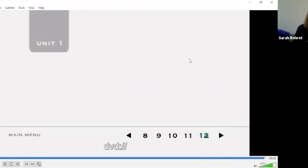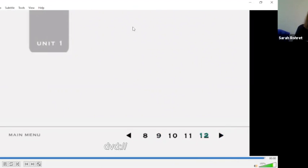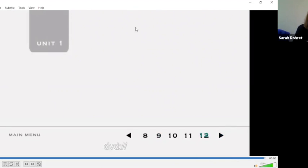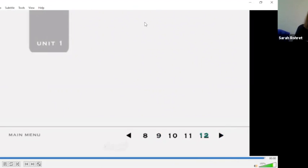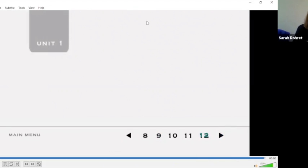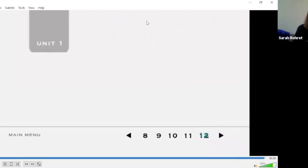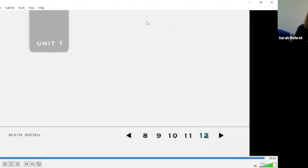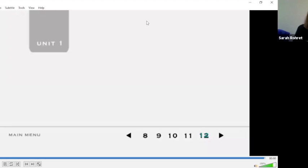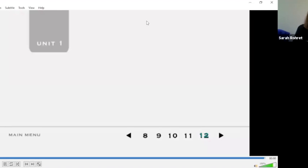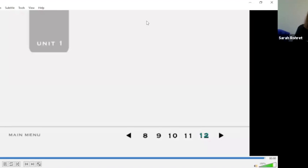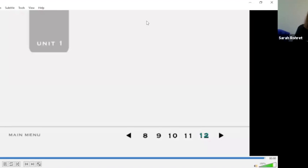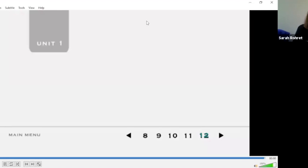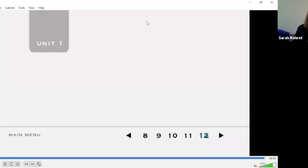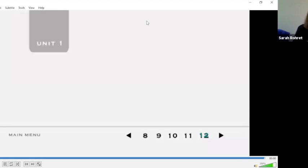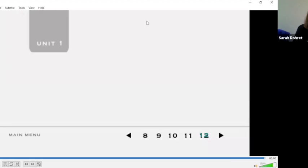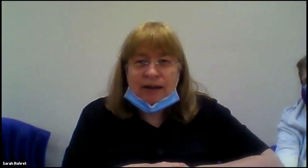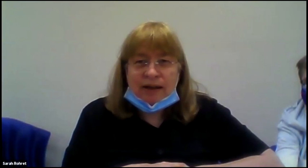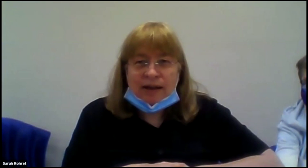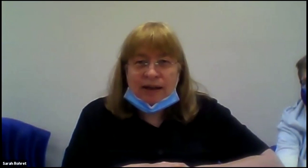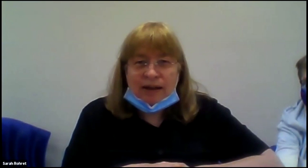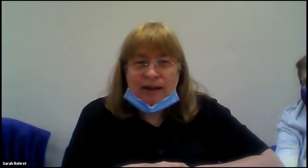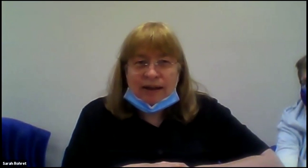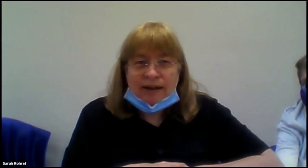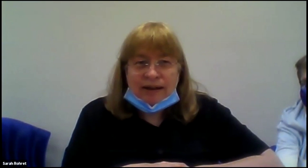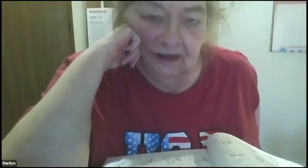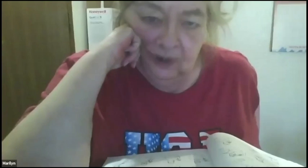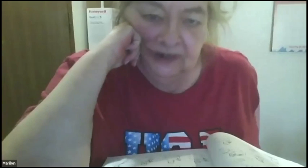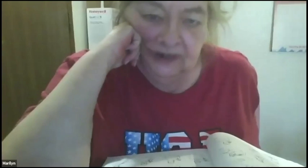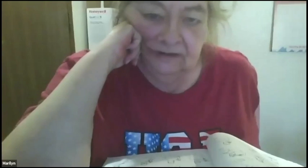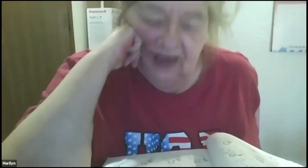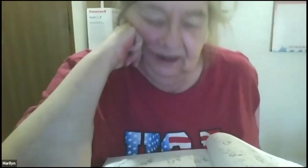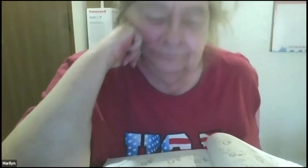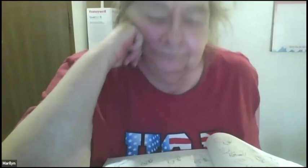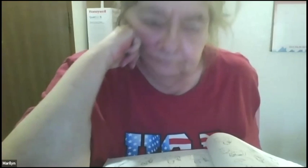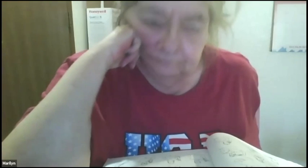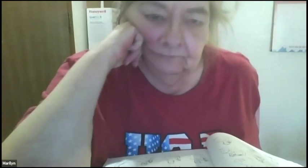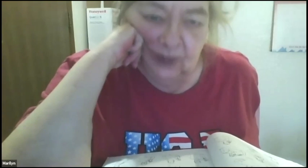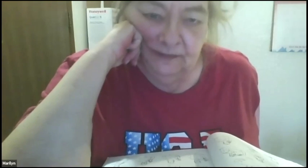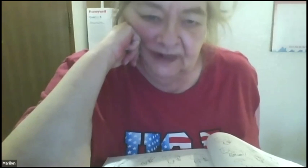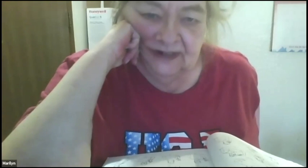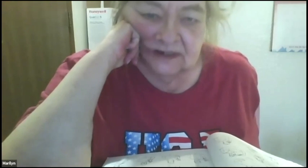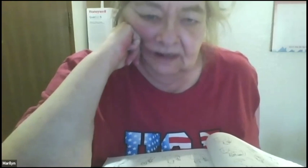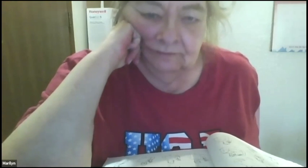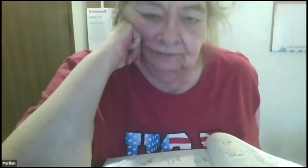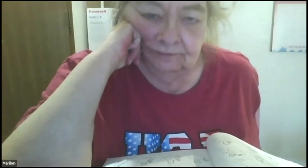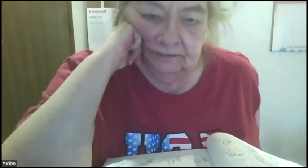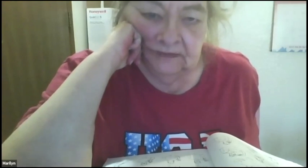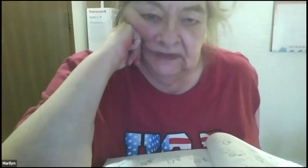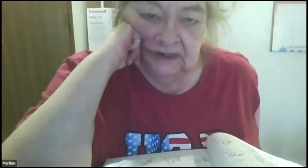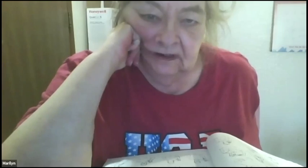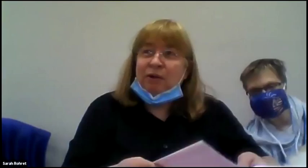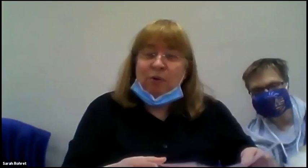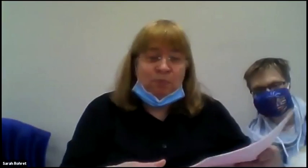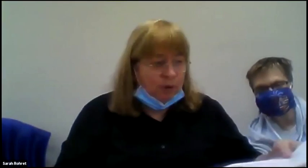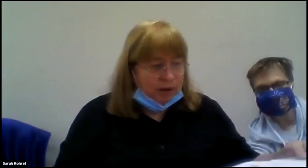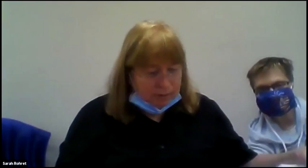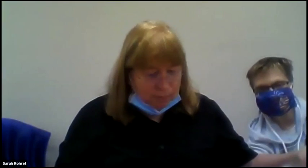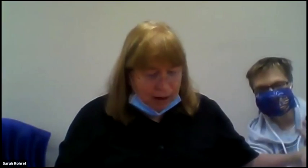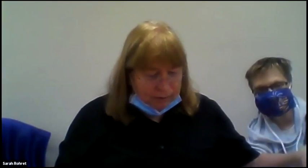All right. Get all that, Marilyn? Yeah, white pants, yeah. Yeah, there's the old boy. Passed